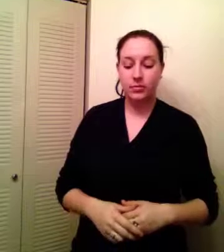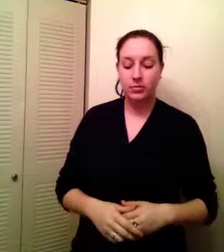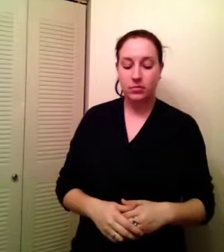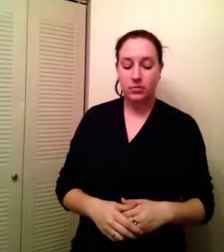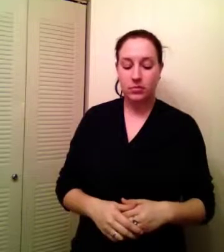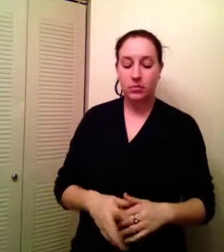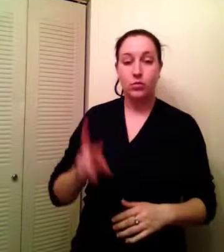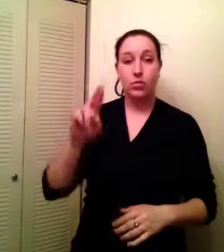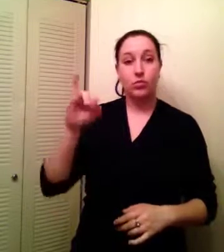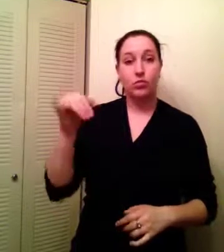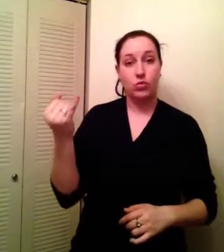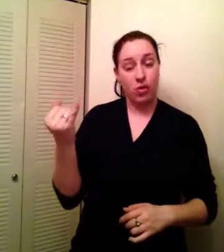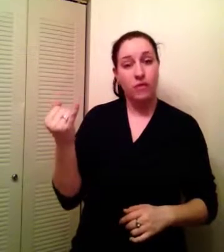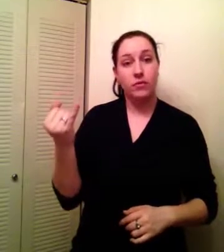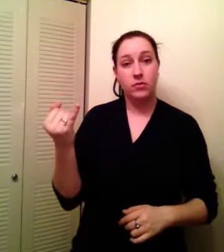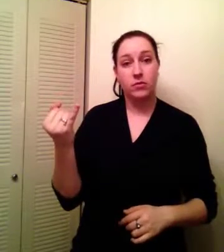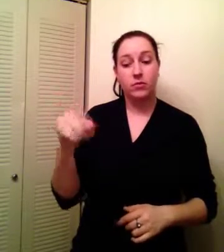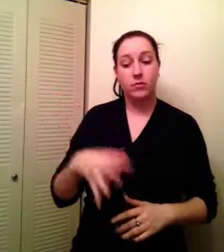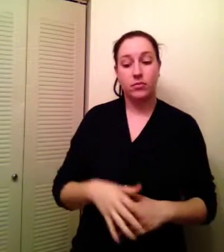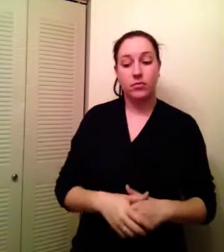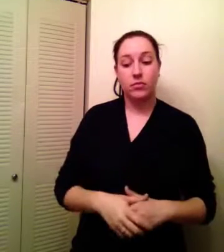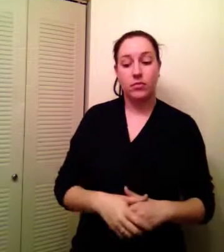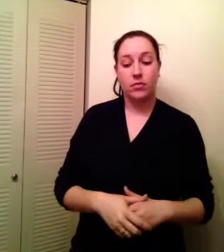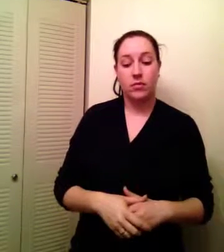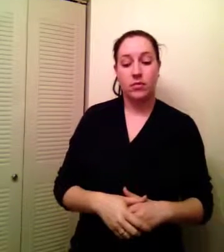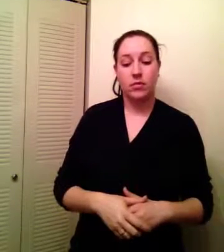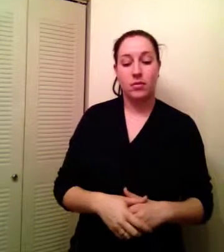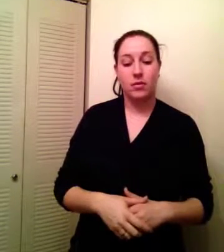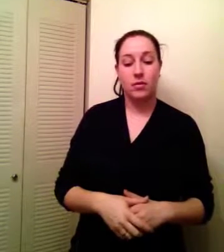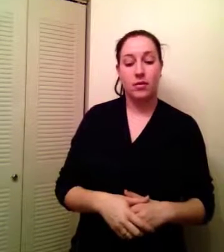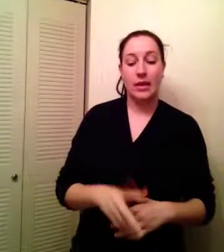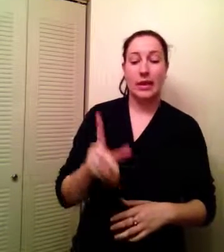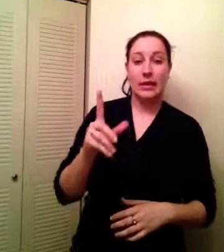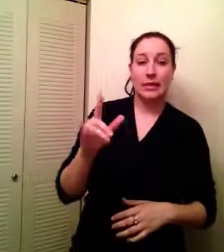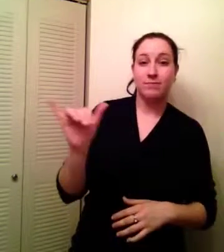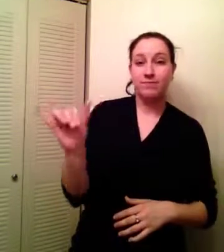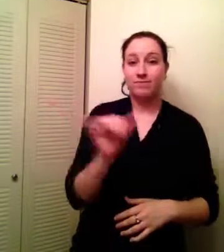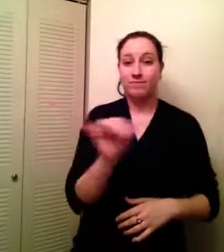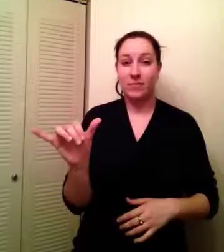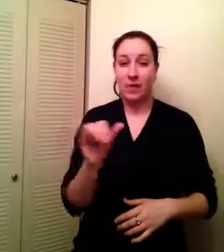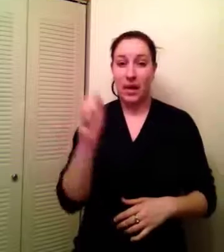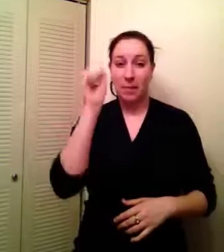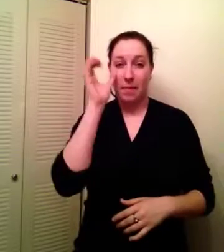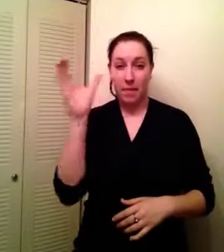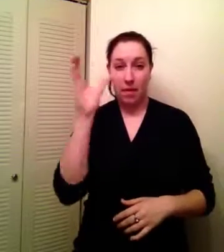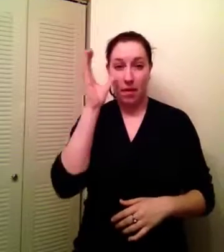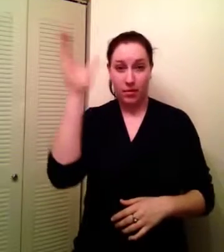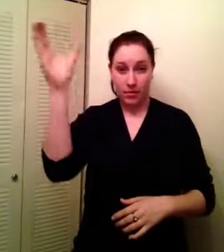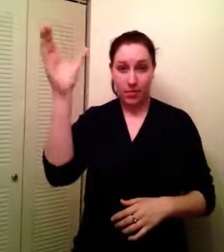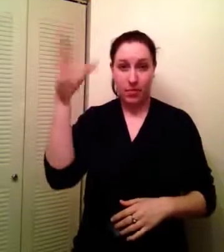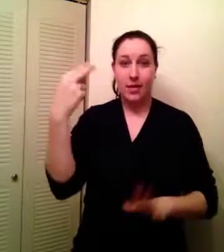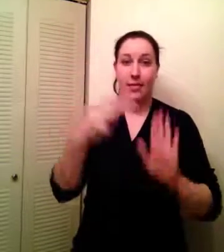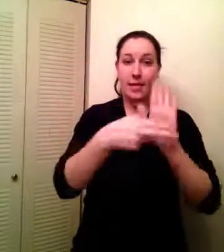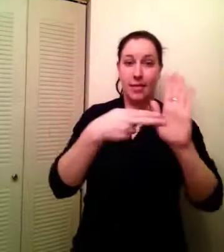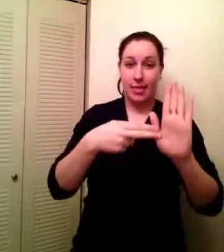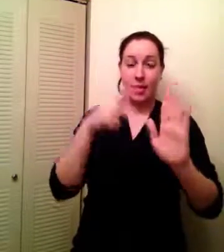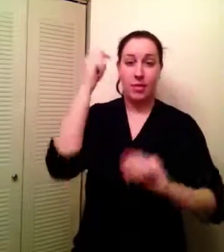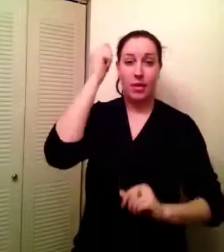restorative justice very much takes a page out of labeling theory. If you recall, labeling theory directs society members'